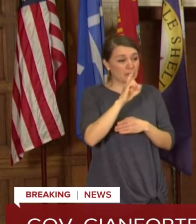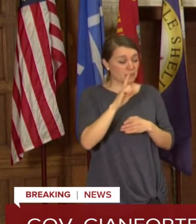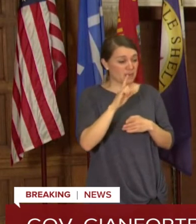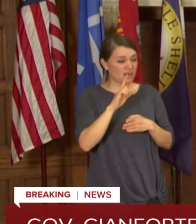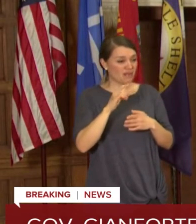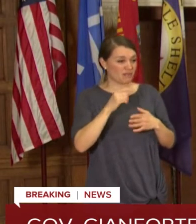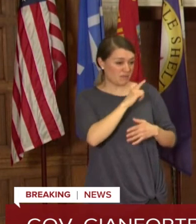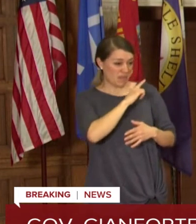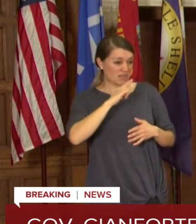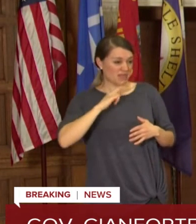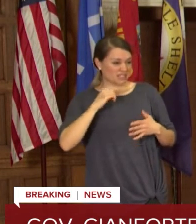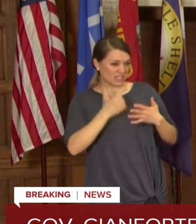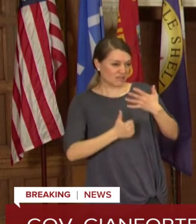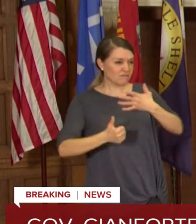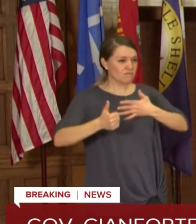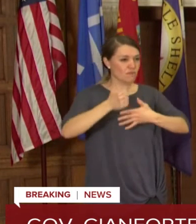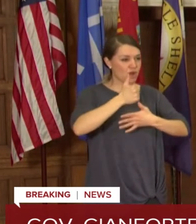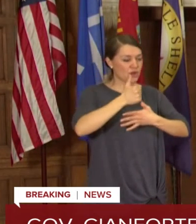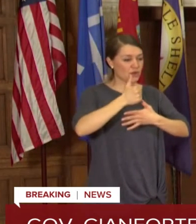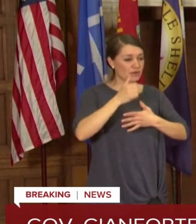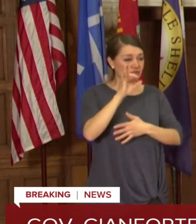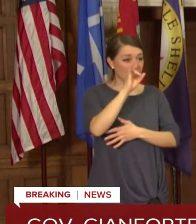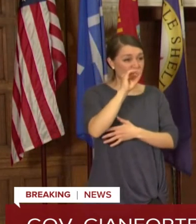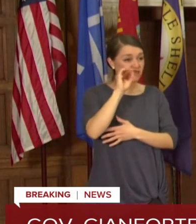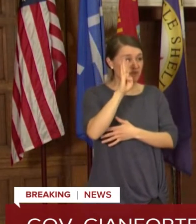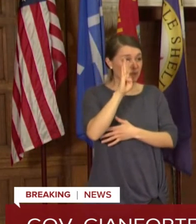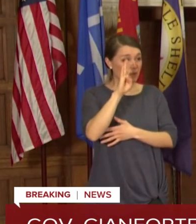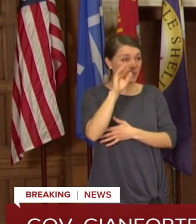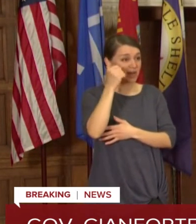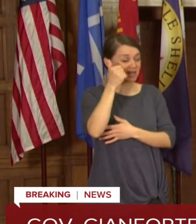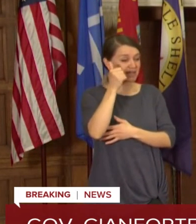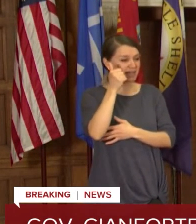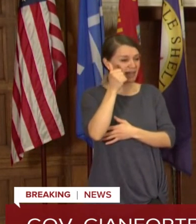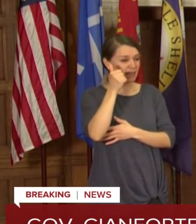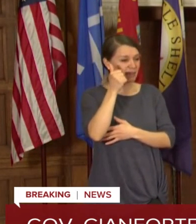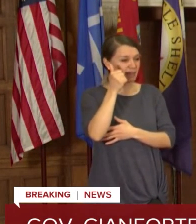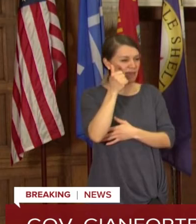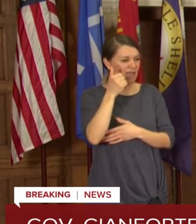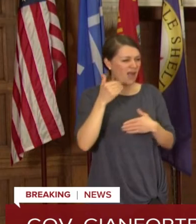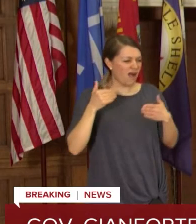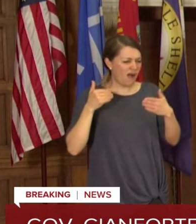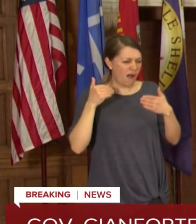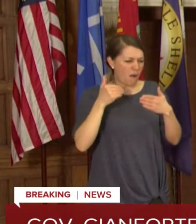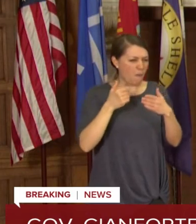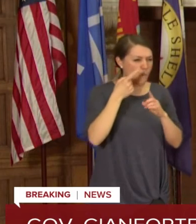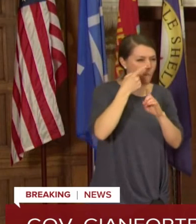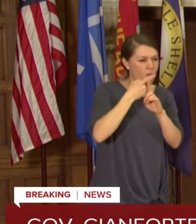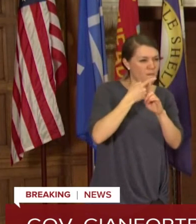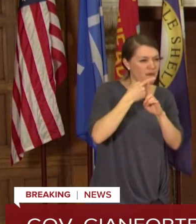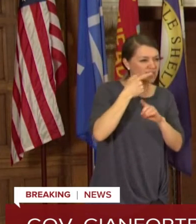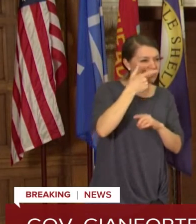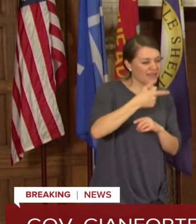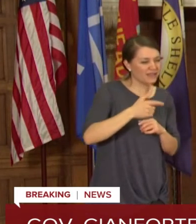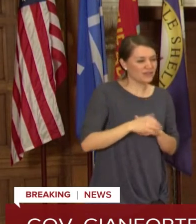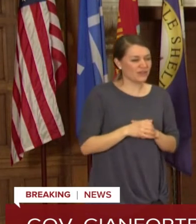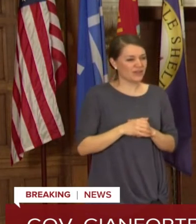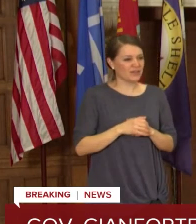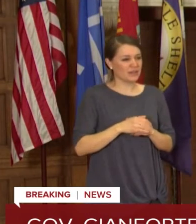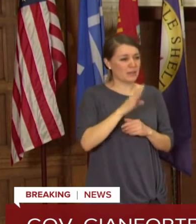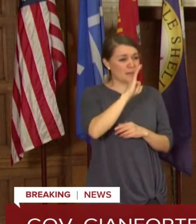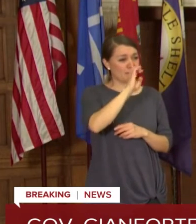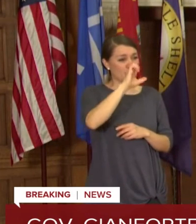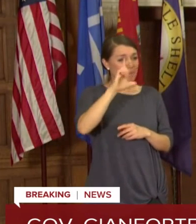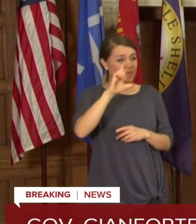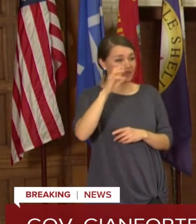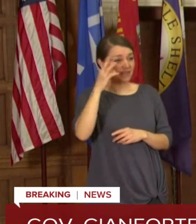priority. On February 10th, barely a month later, Senate Bill 65, which was led